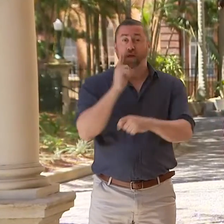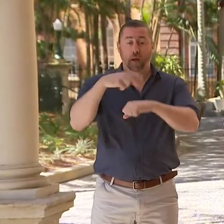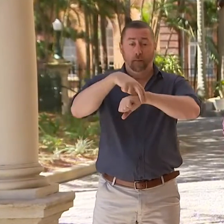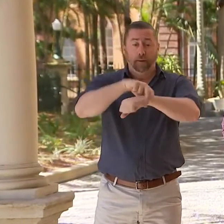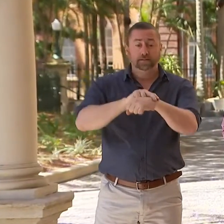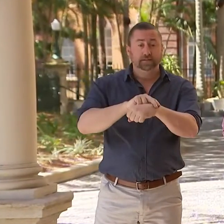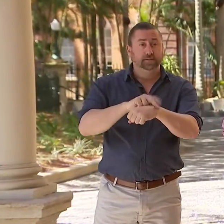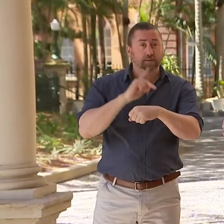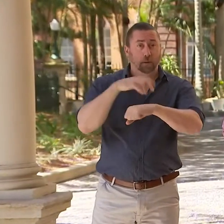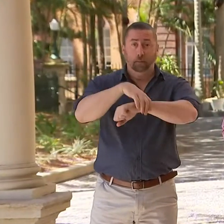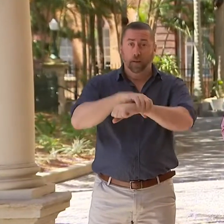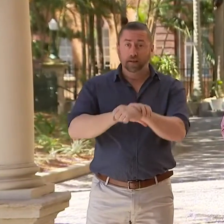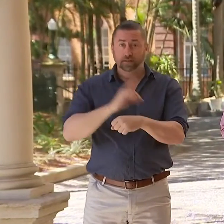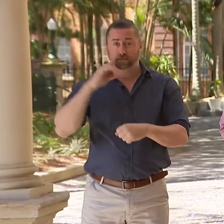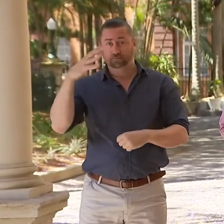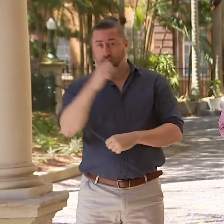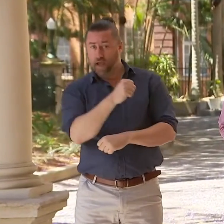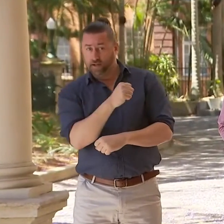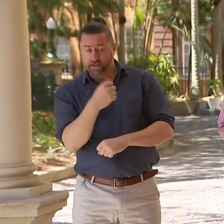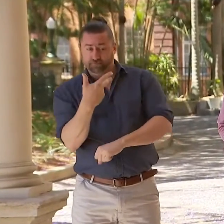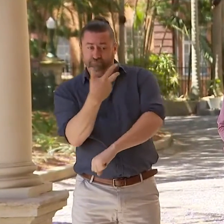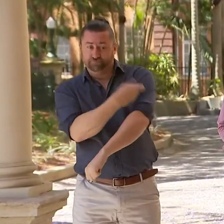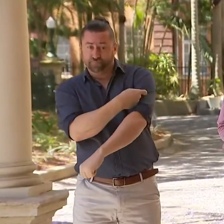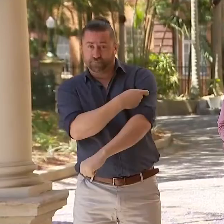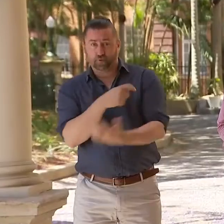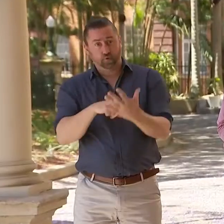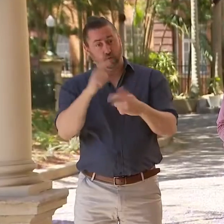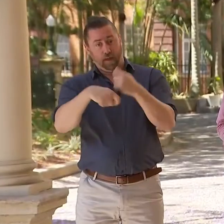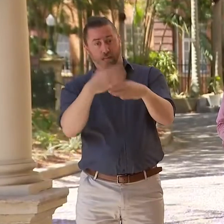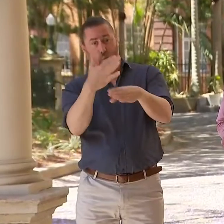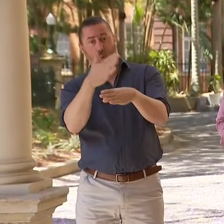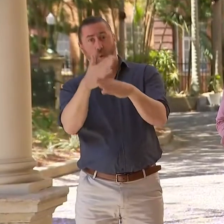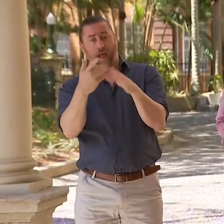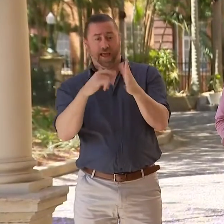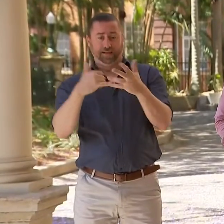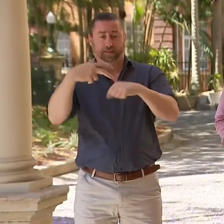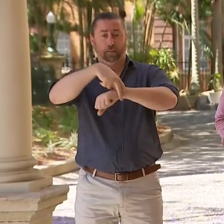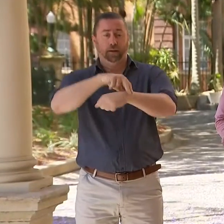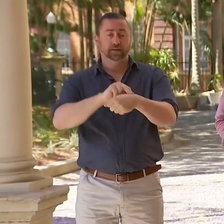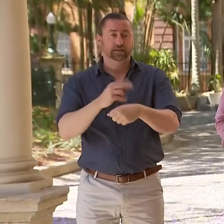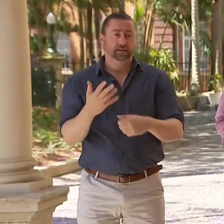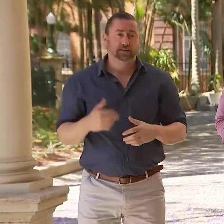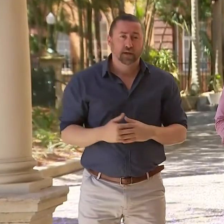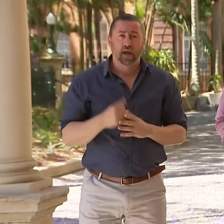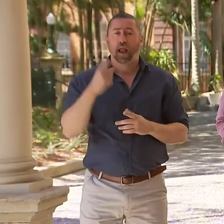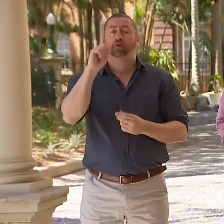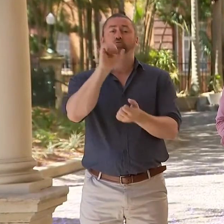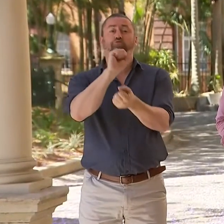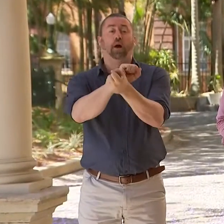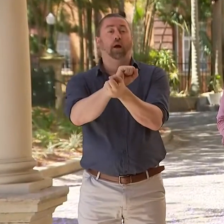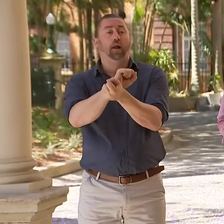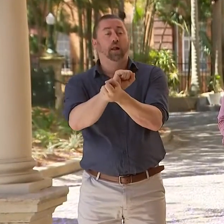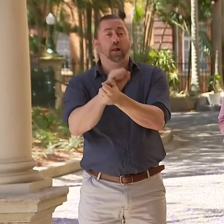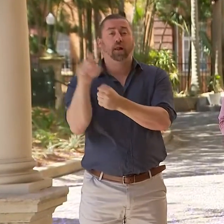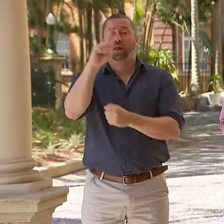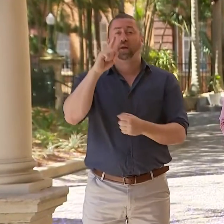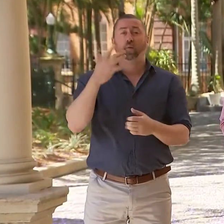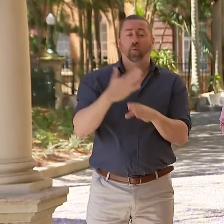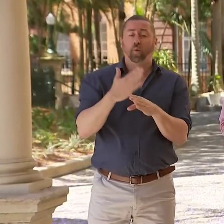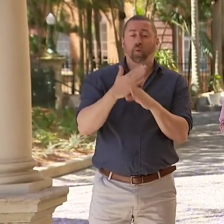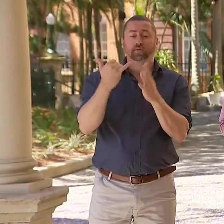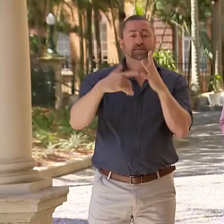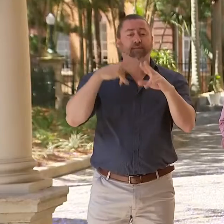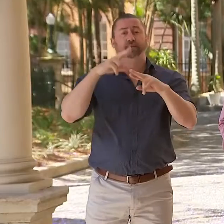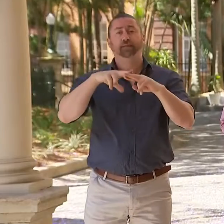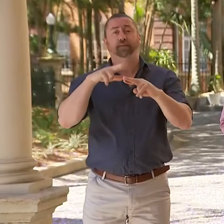mandated vaccination. This stage we're strongly encouraging within our corrective services that staff there